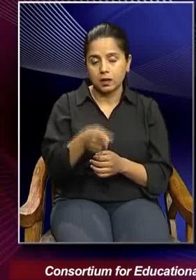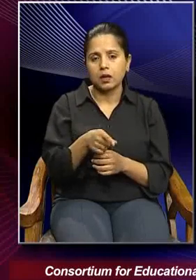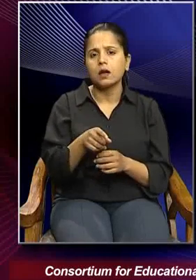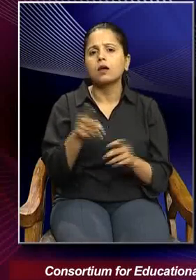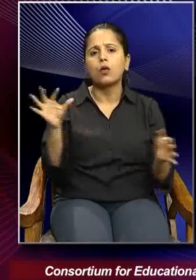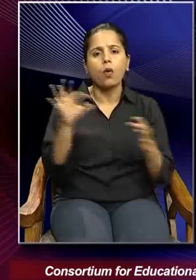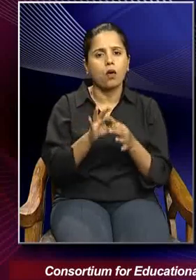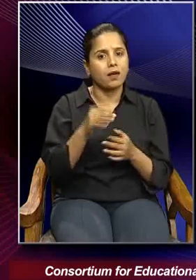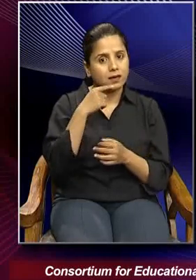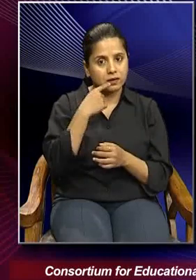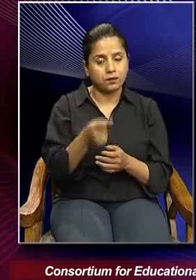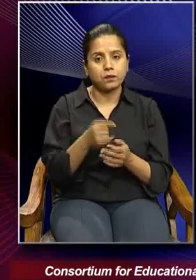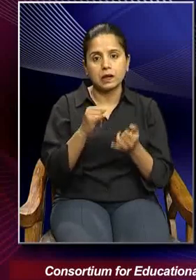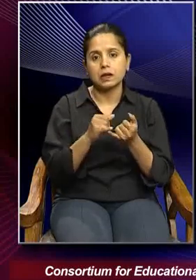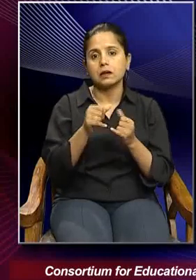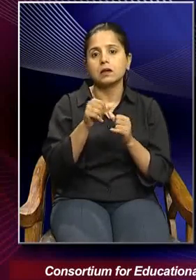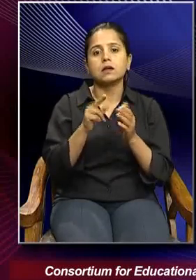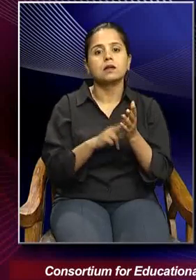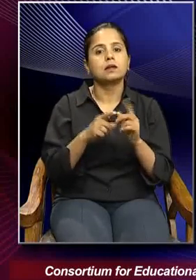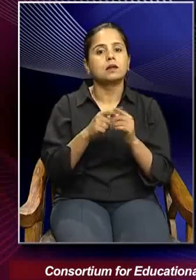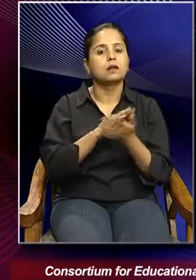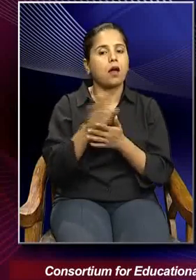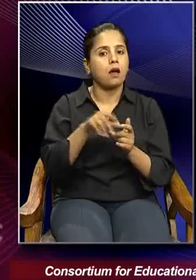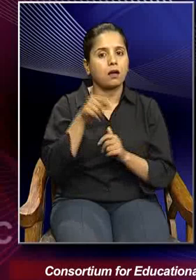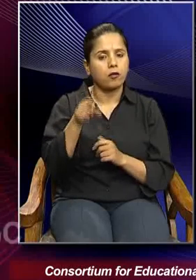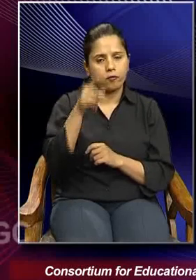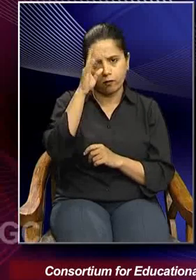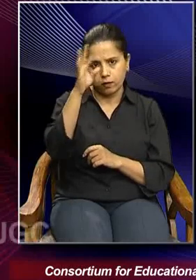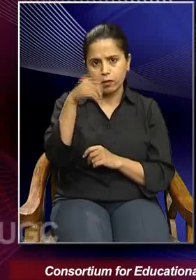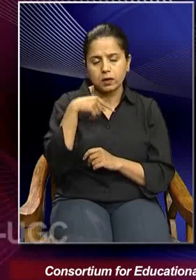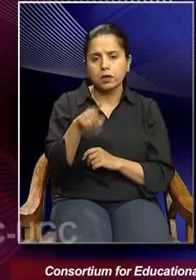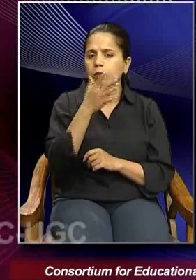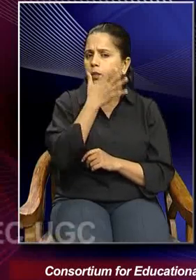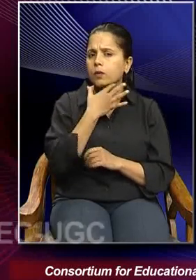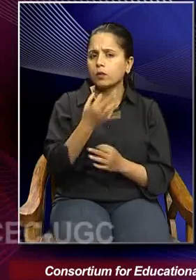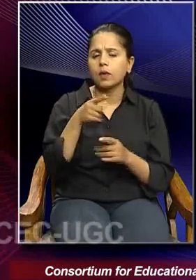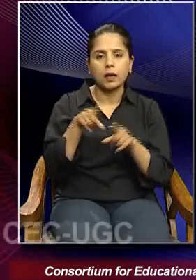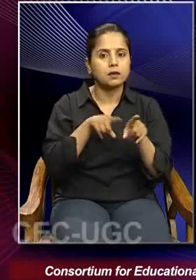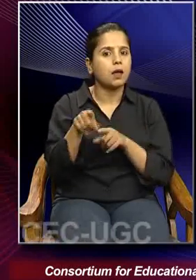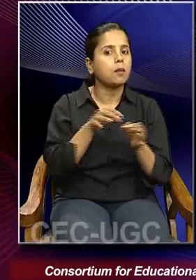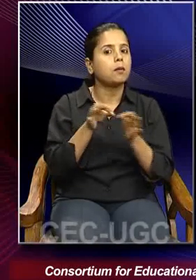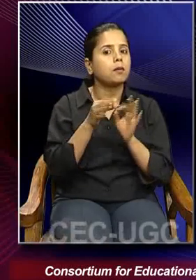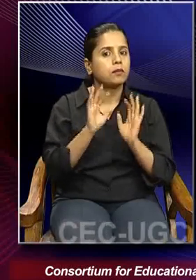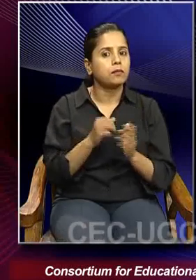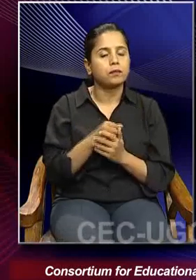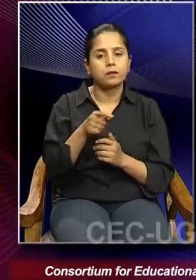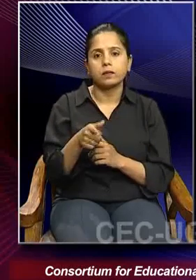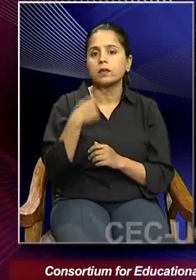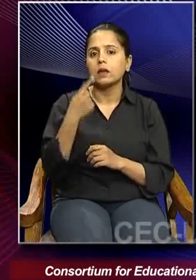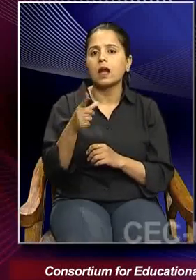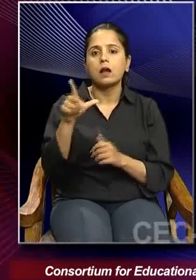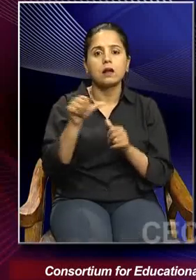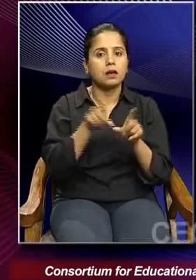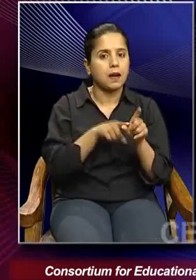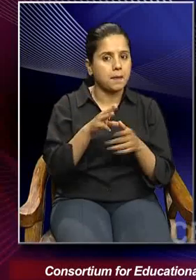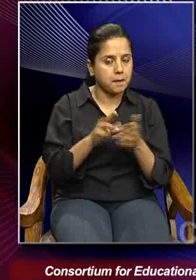contact, Sāṅkhya Philosophy, they have given a very beautiful example of a lame man and a